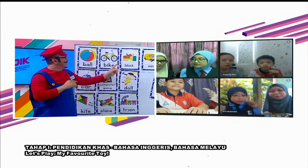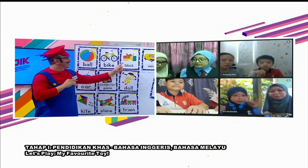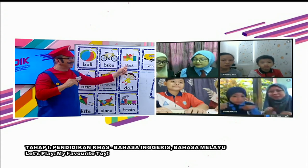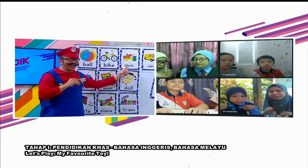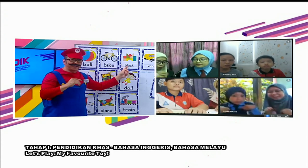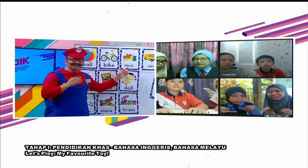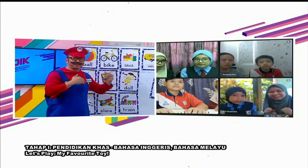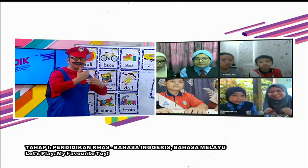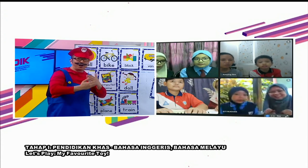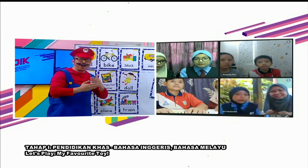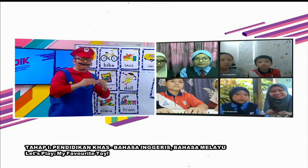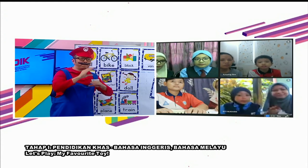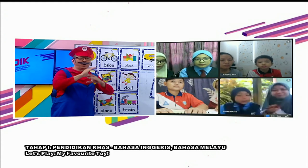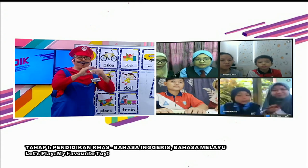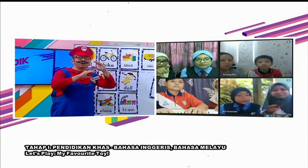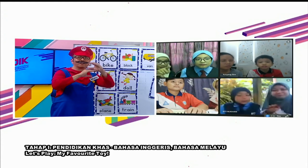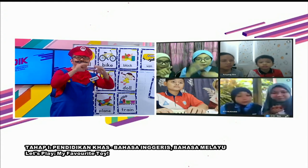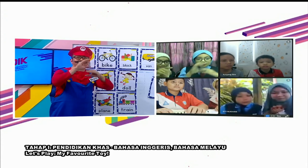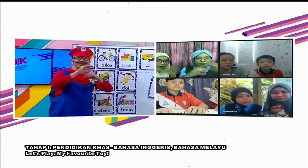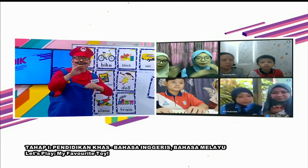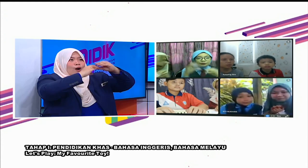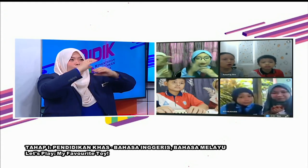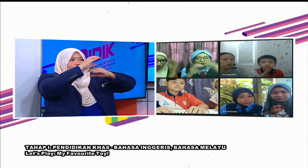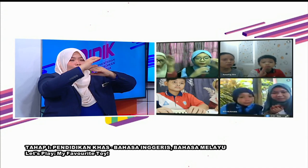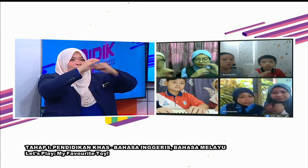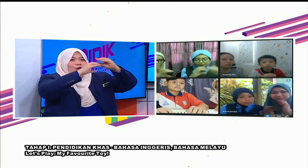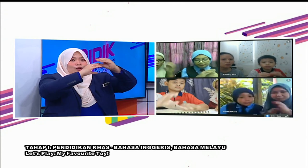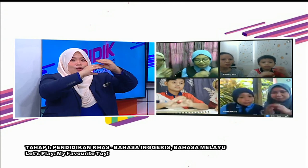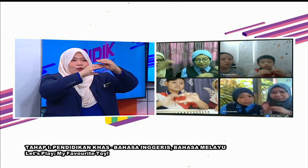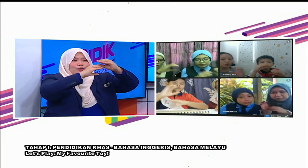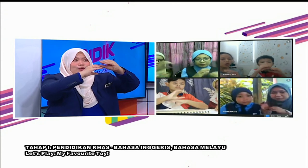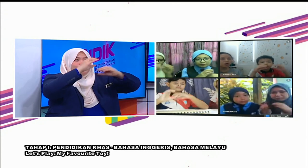Bike. Okay. Next. Block. Block.